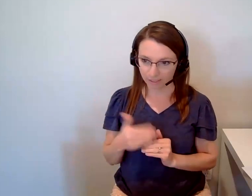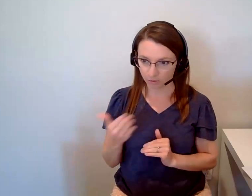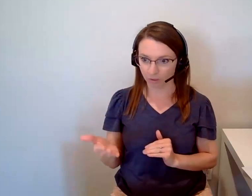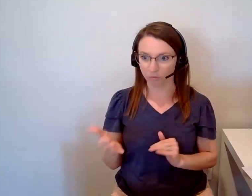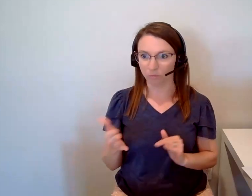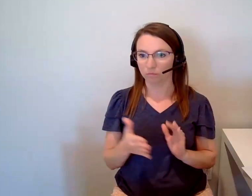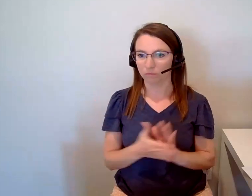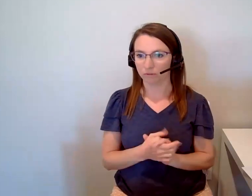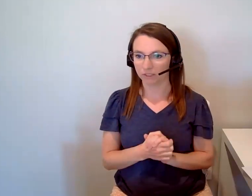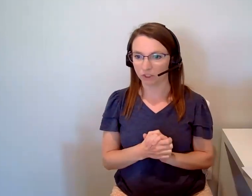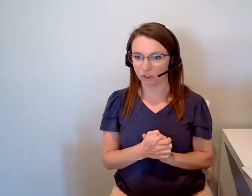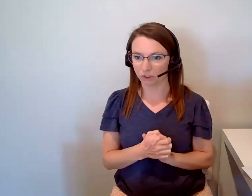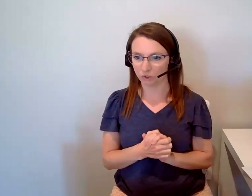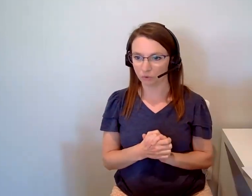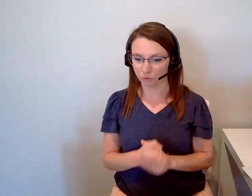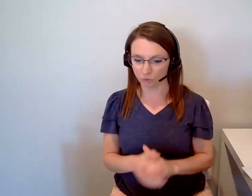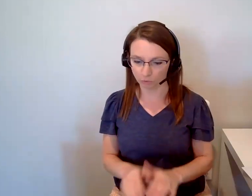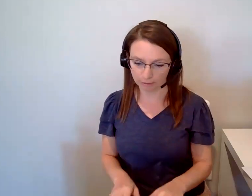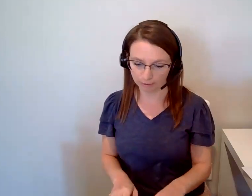Next word. Let's do